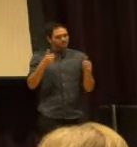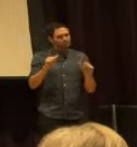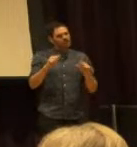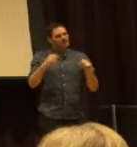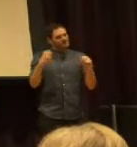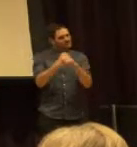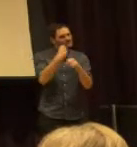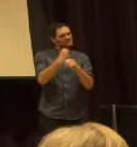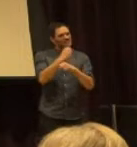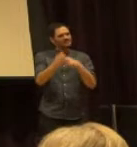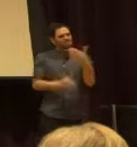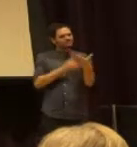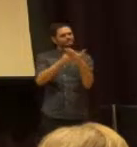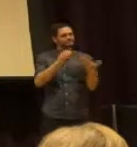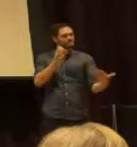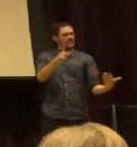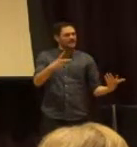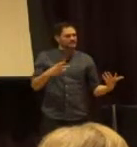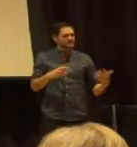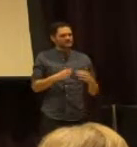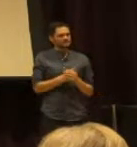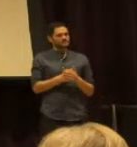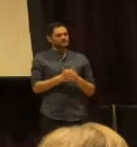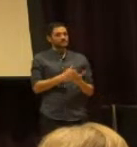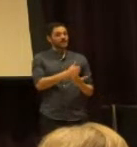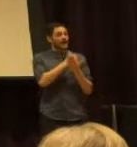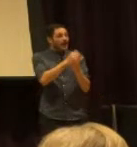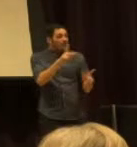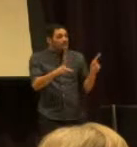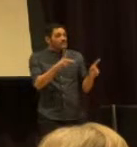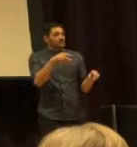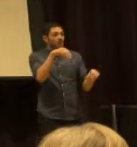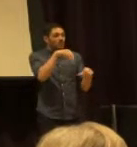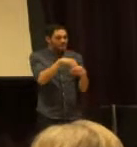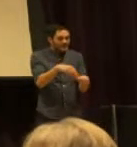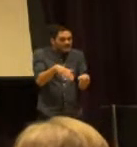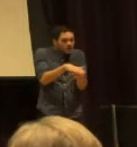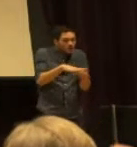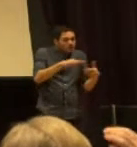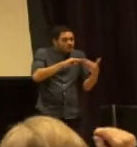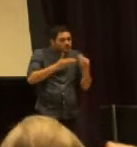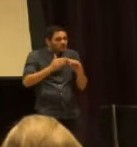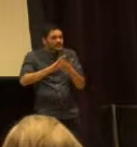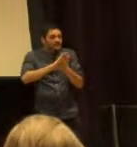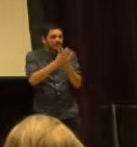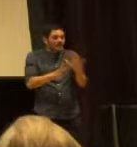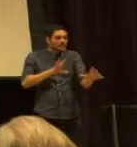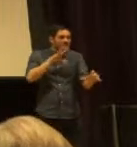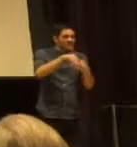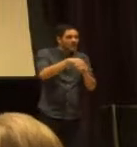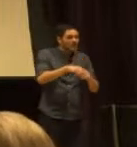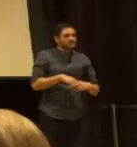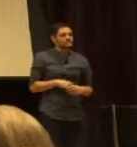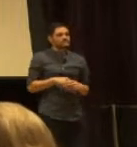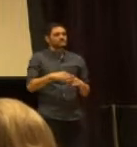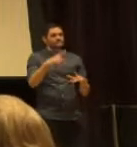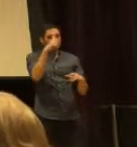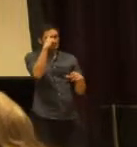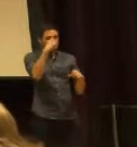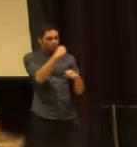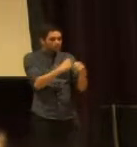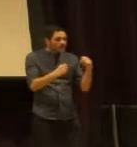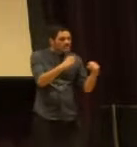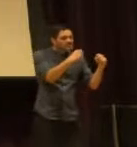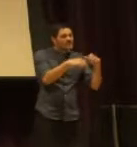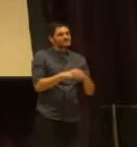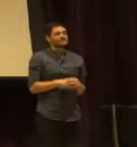to get folks in the local community involved, to strategize, to